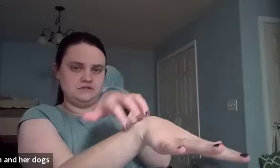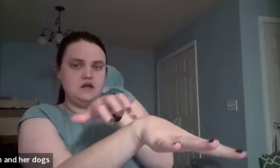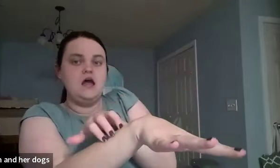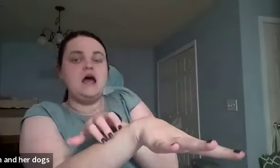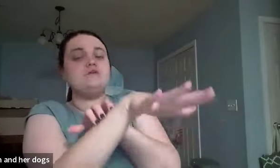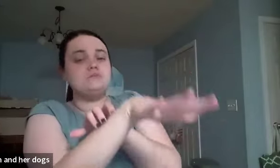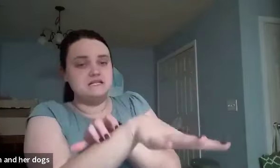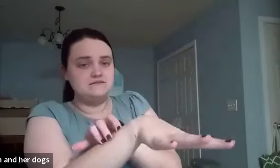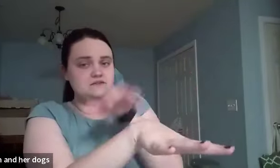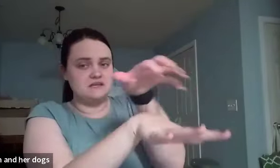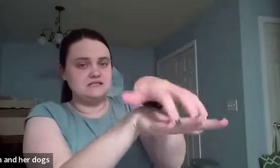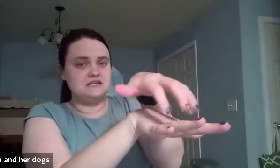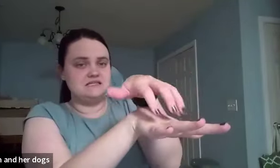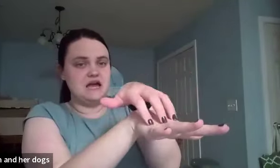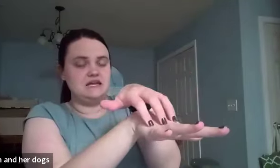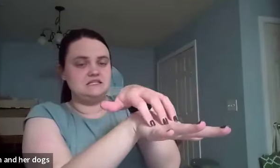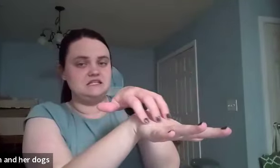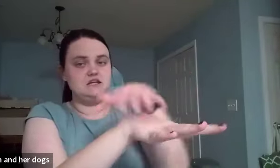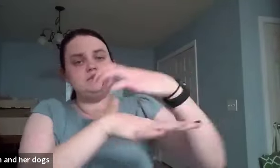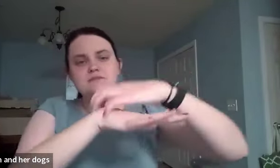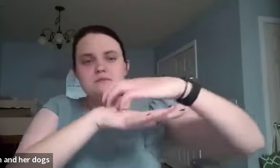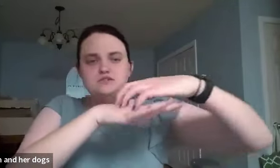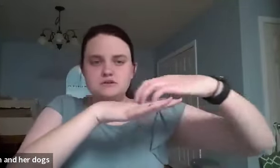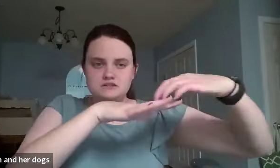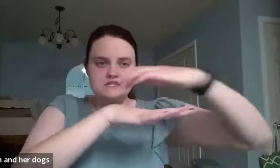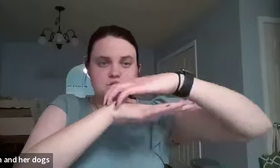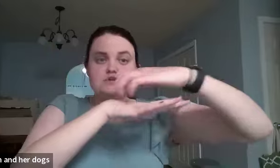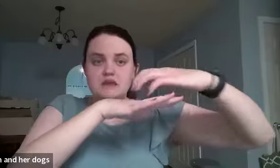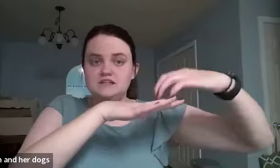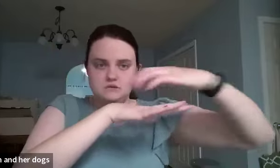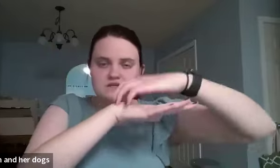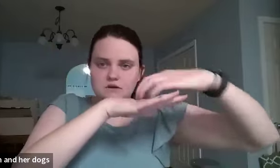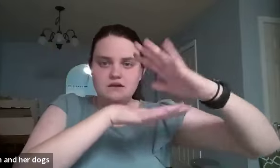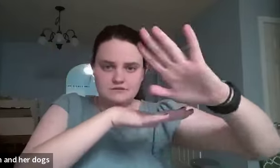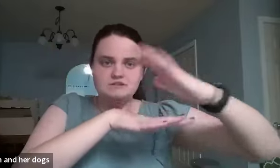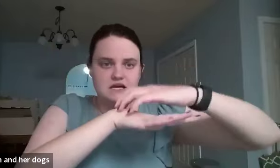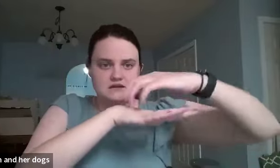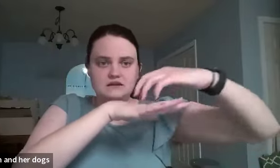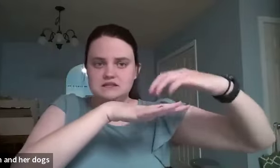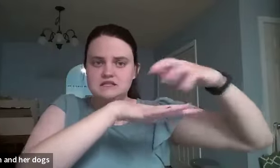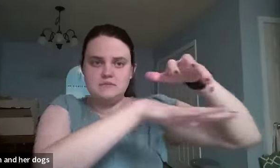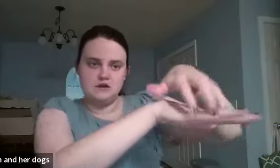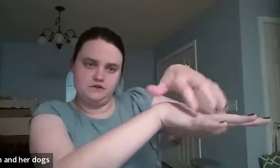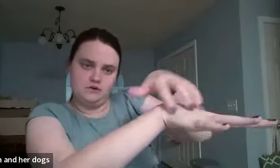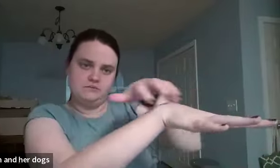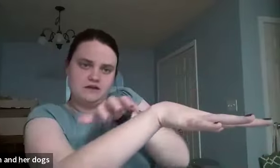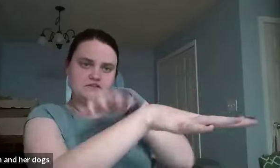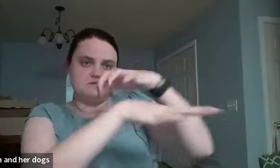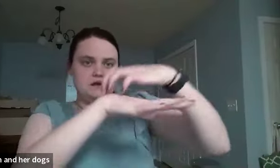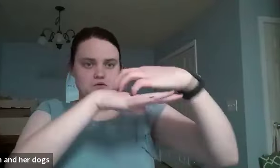grapes. And the reason for this is that some people do it also this way. You can do it this way. I was going to say, it does not matter if you do it back this way or